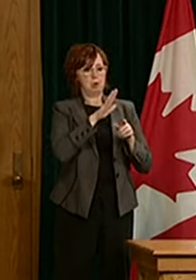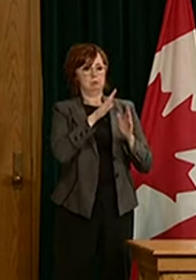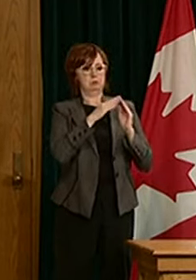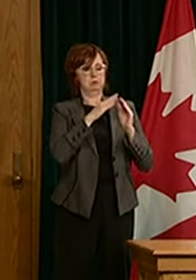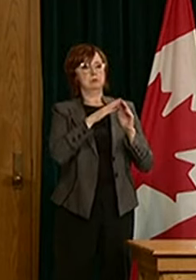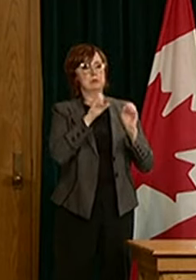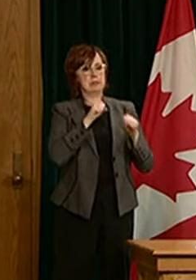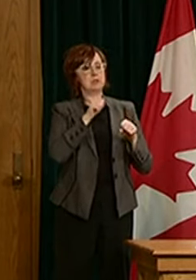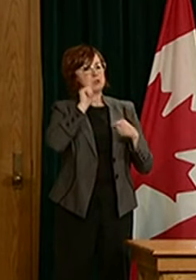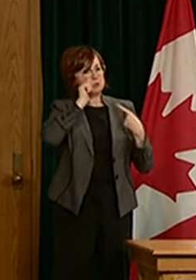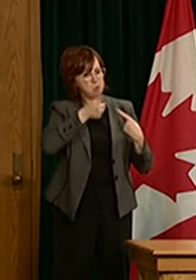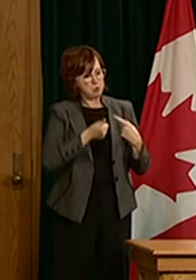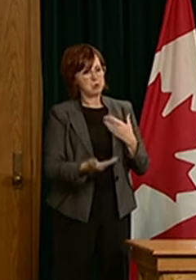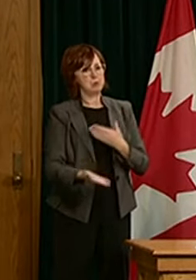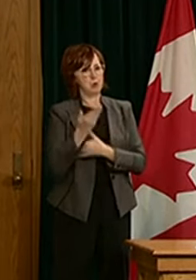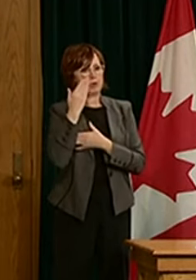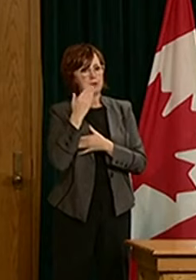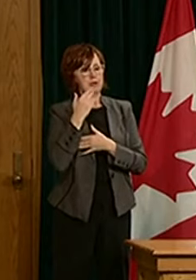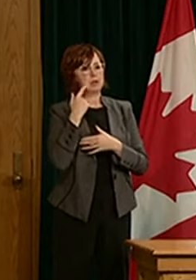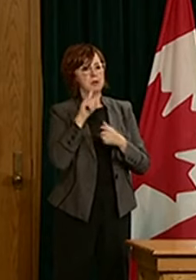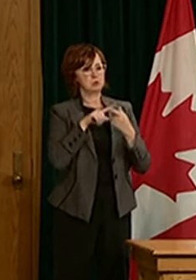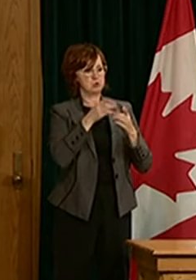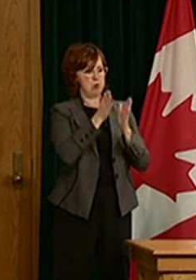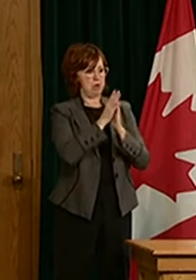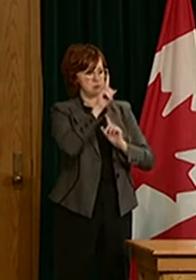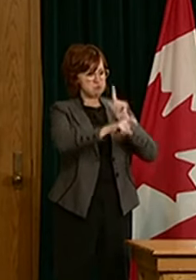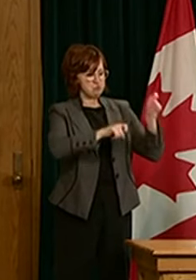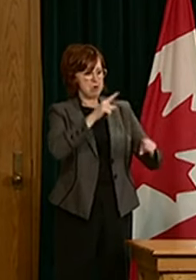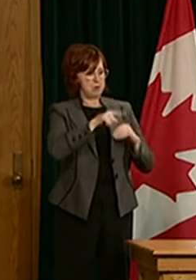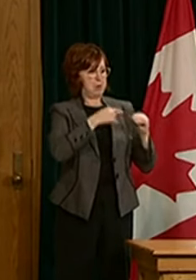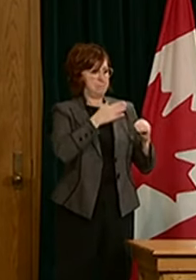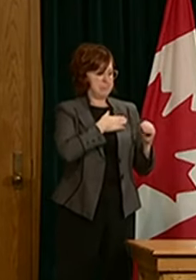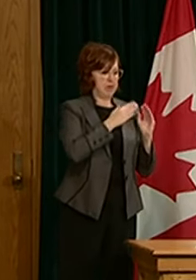media availability tomorrow morning to ask questions of either